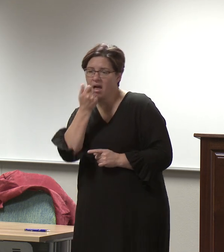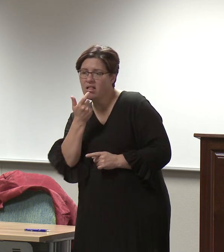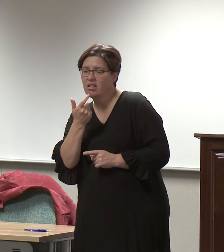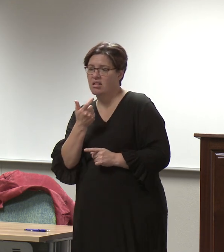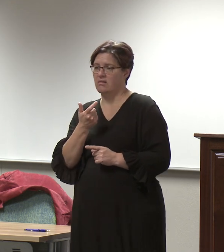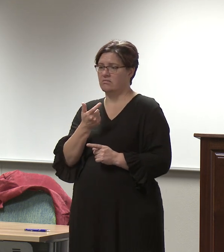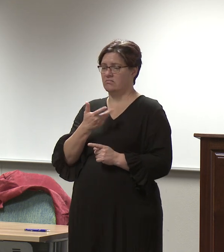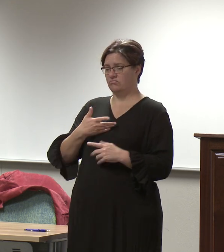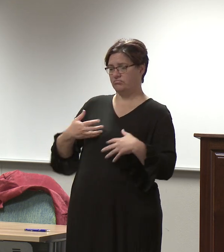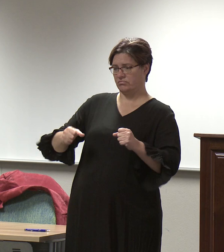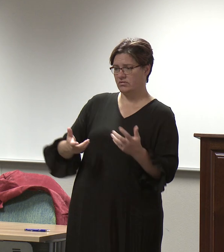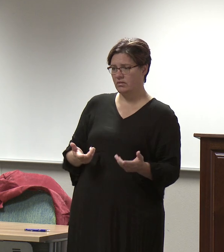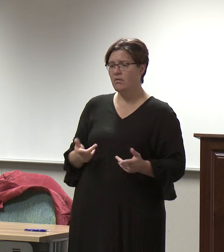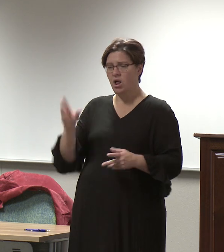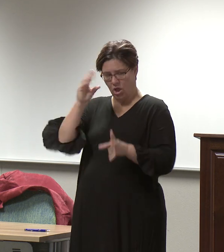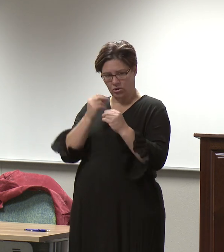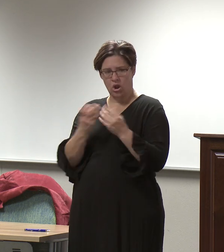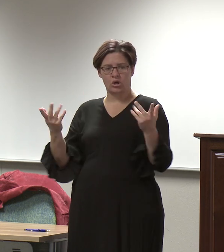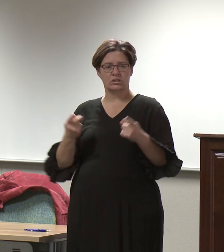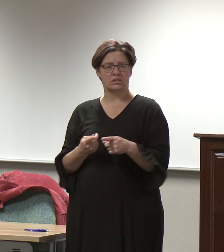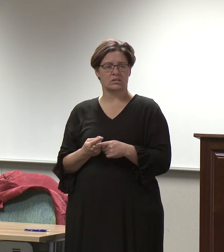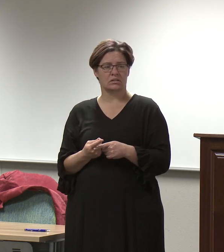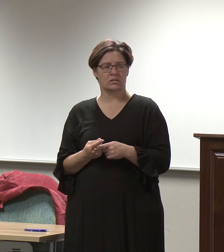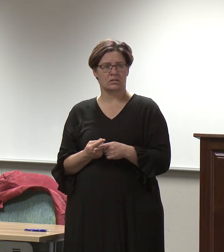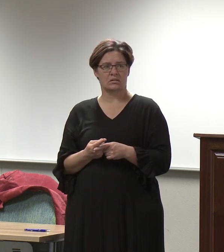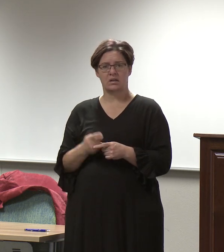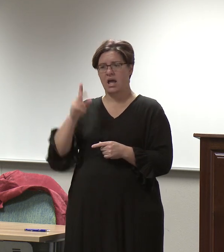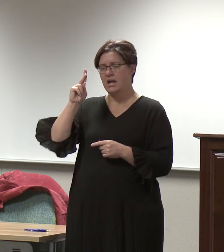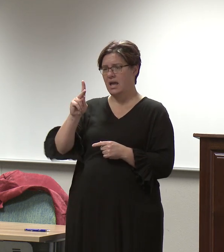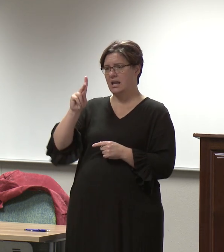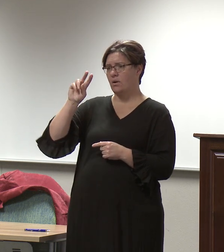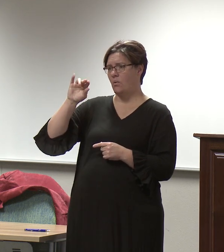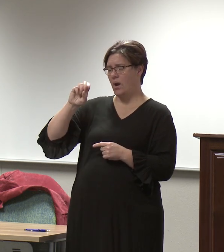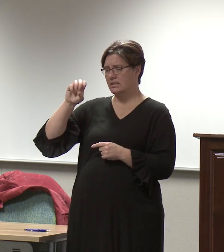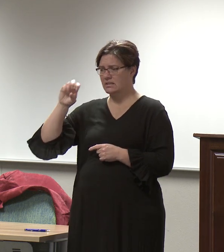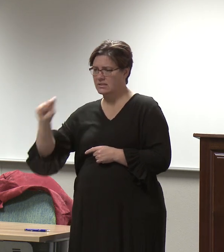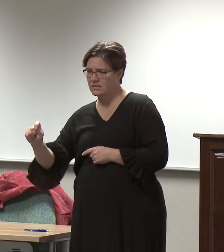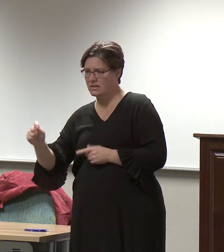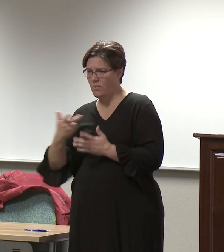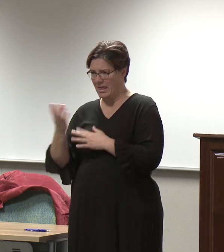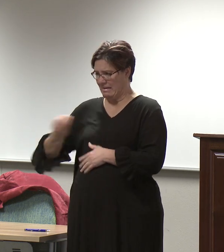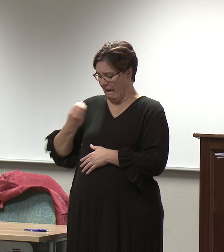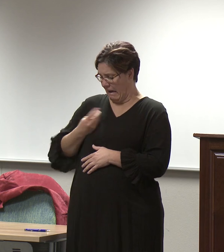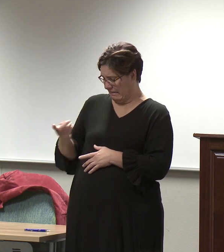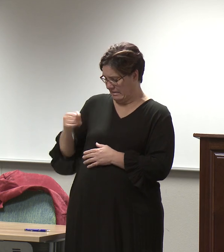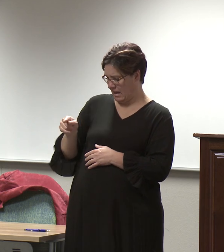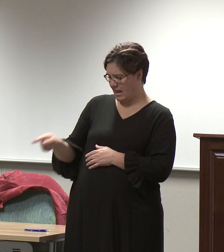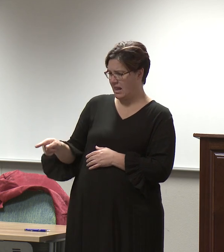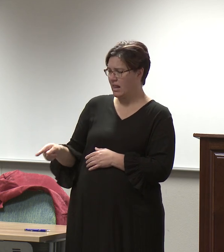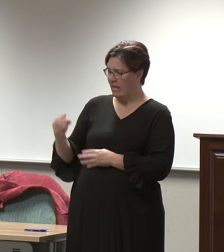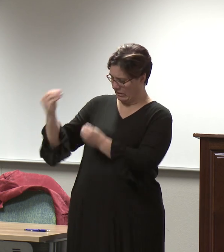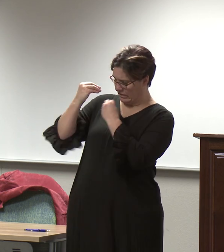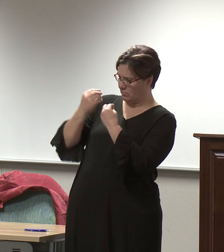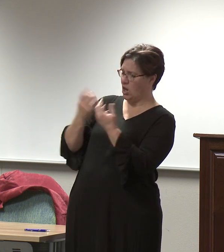the beginning. I learned a lot with, you know, Kanye West, Jay-Z, when they were very young. They taught me a